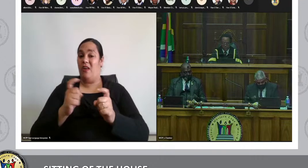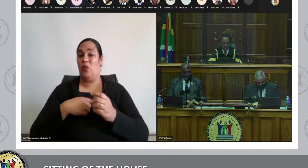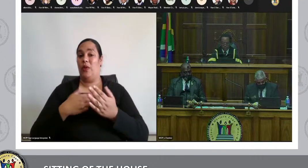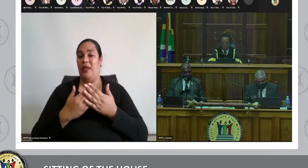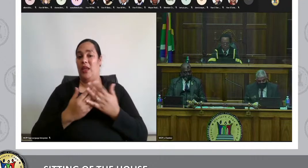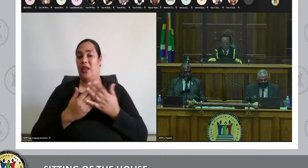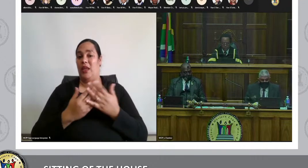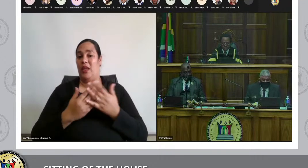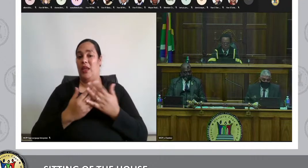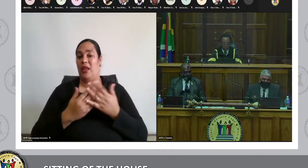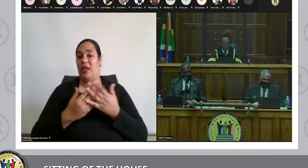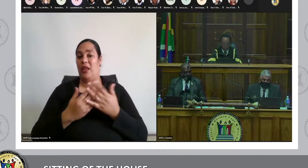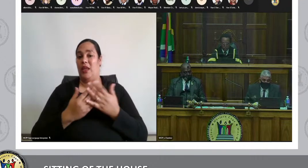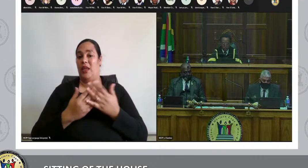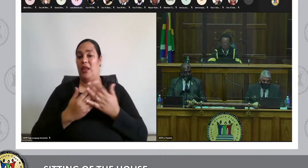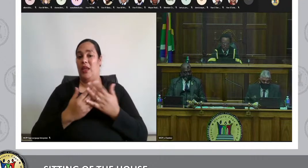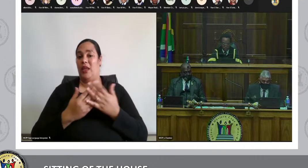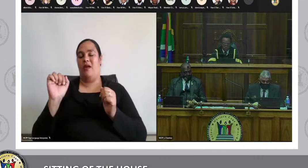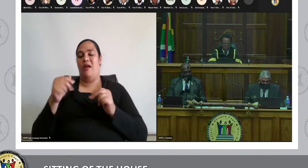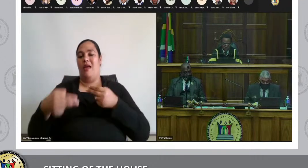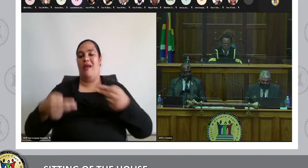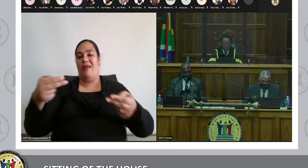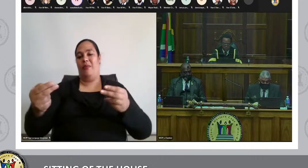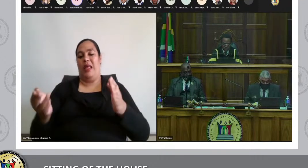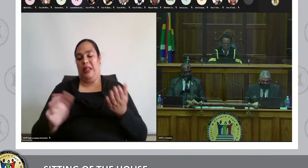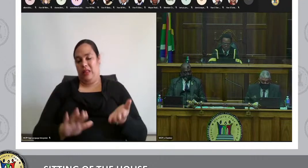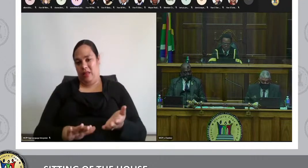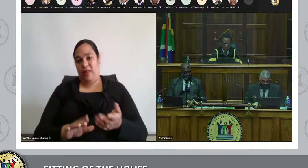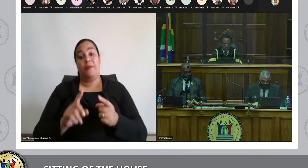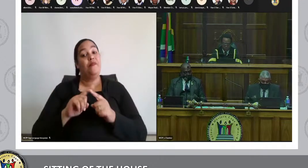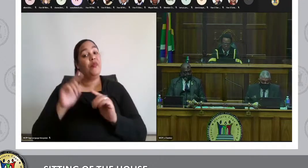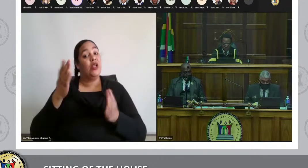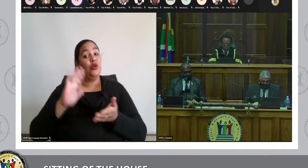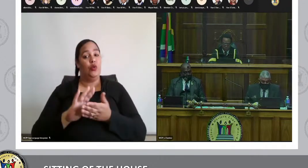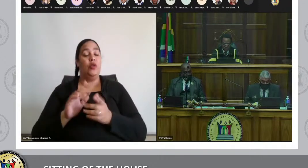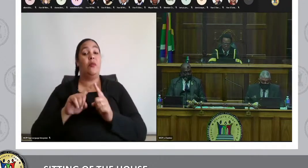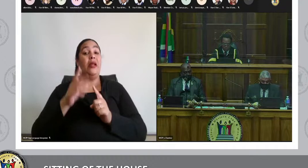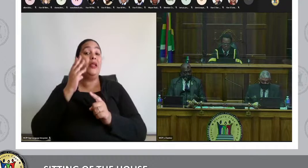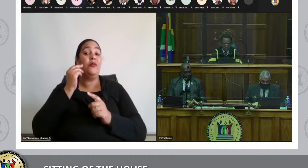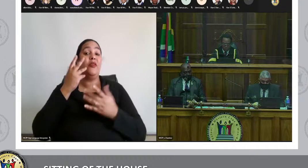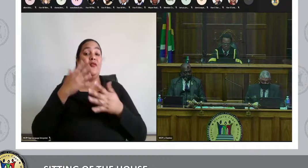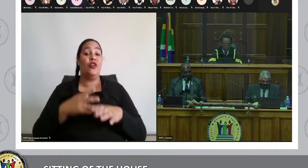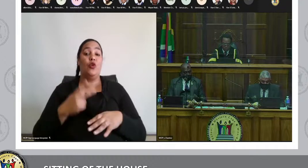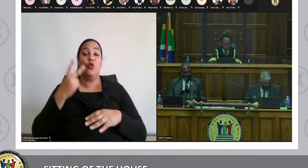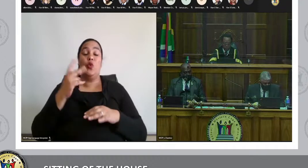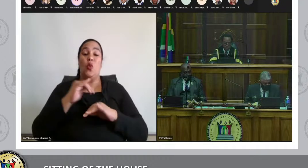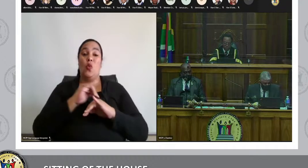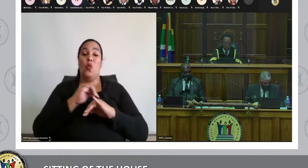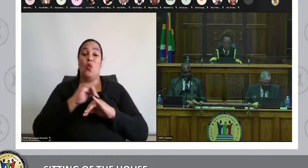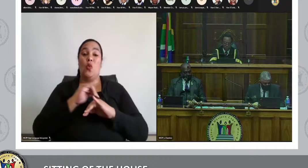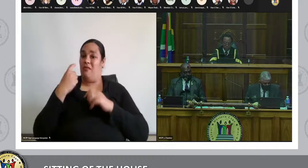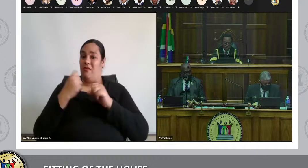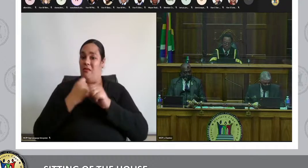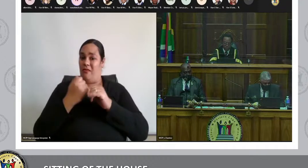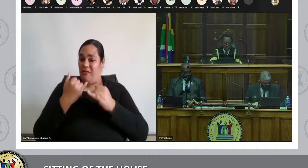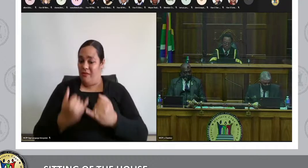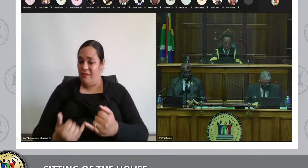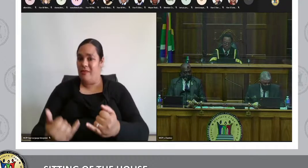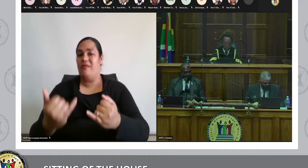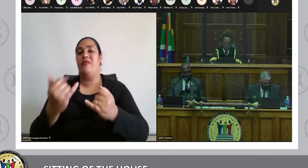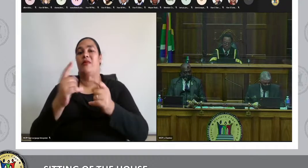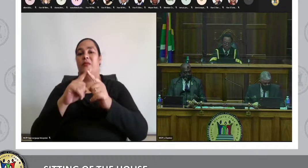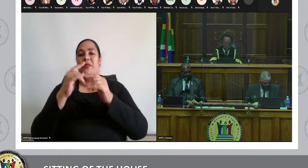dramatically reduce the number of admissions and deaths. Having experienced two distinct waves and are now on the threshold of